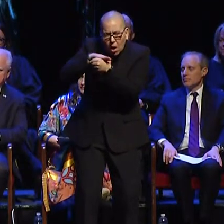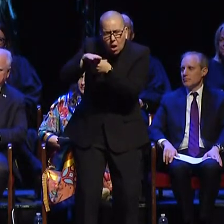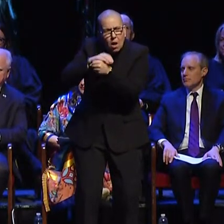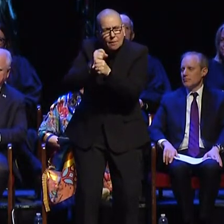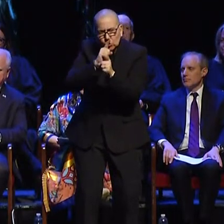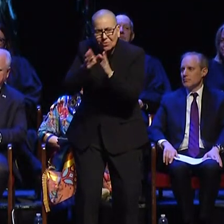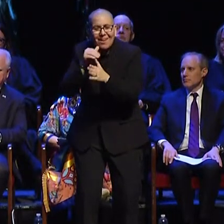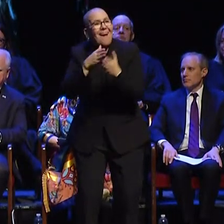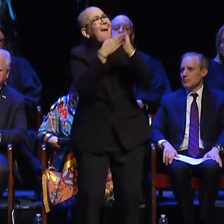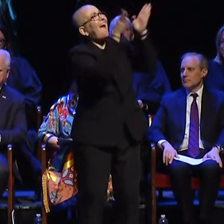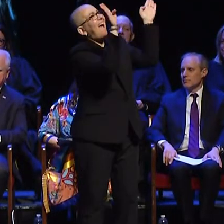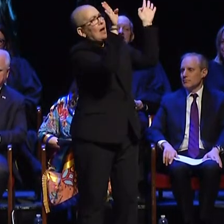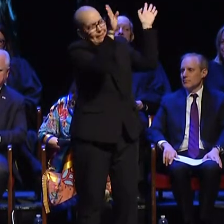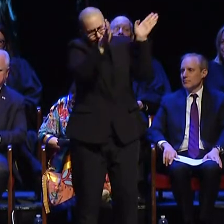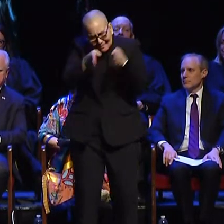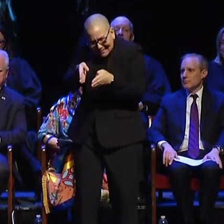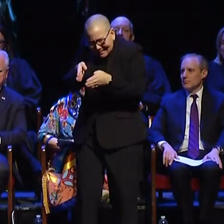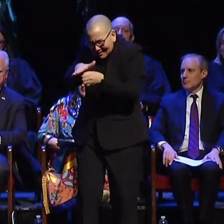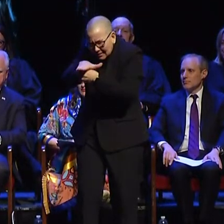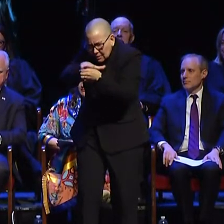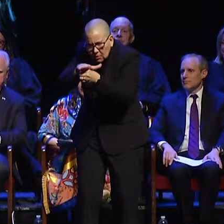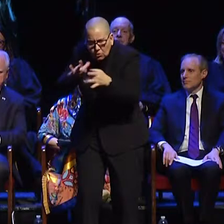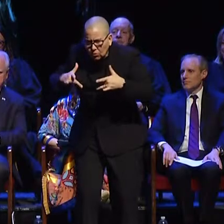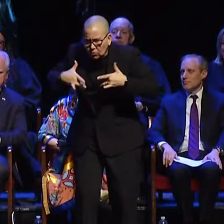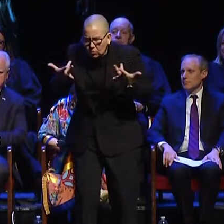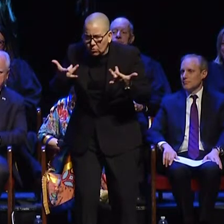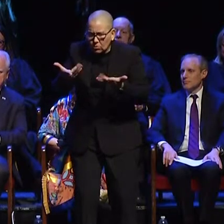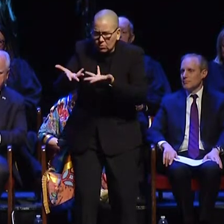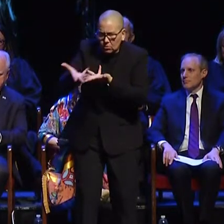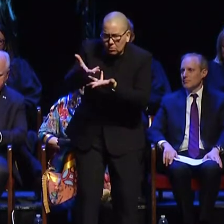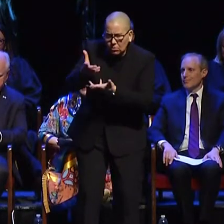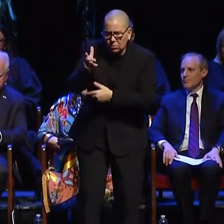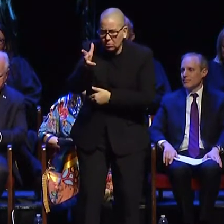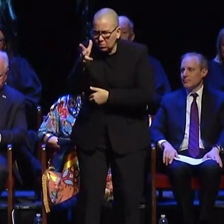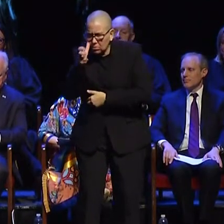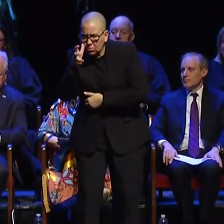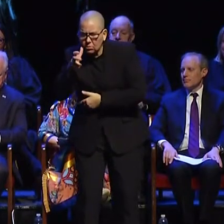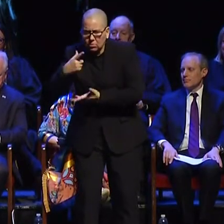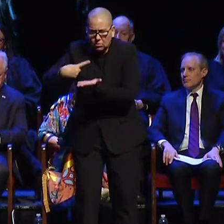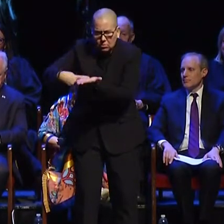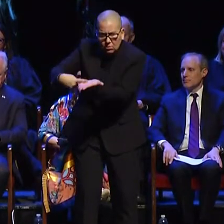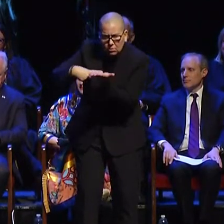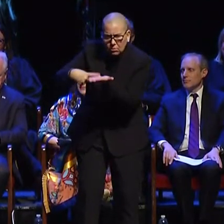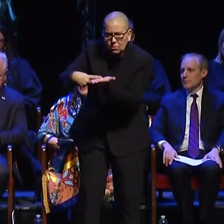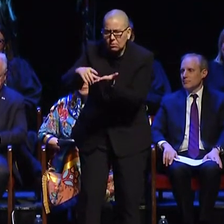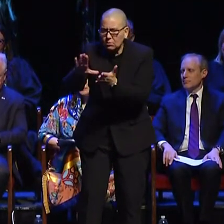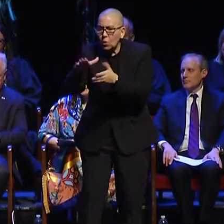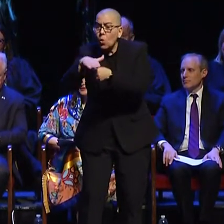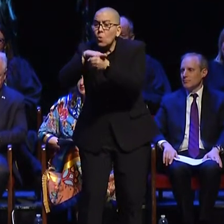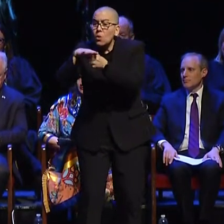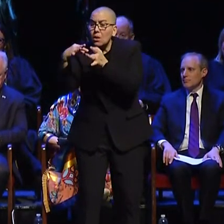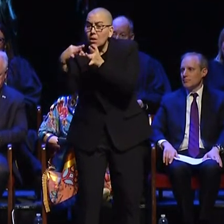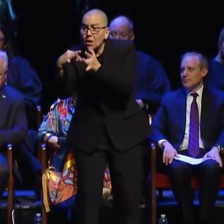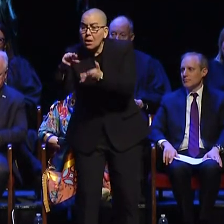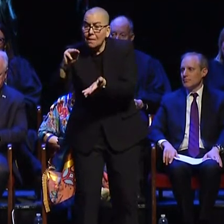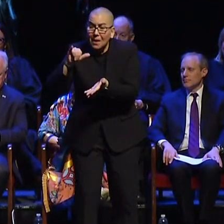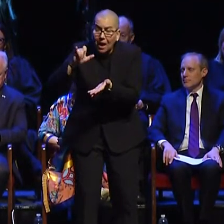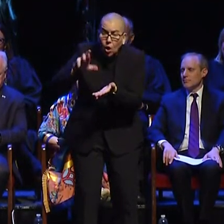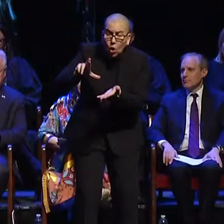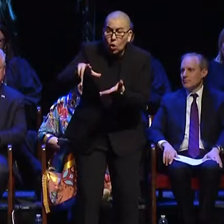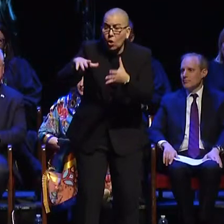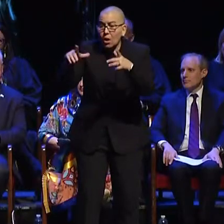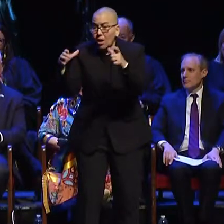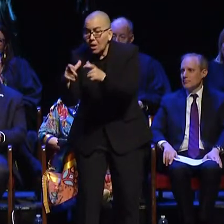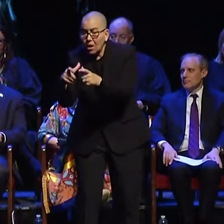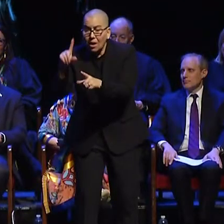vital services they provide deserve, and that our local leaders get the kind of data that they need to make decisions based on